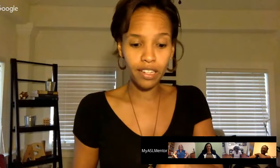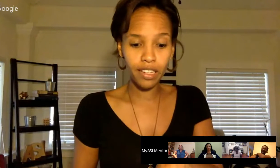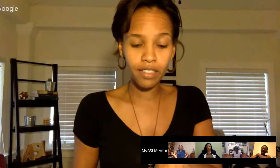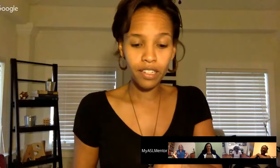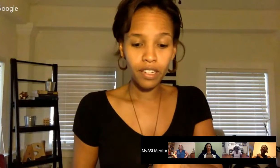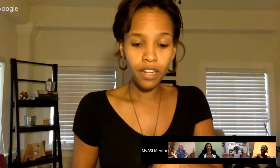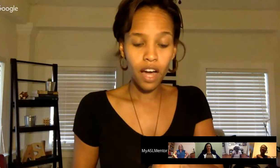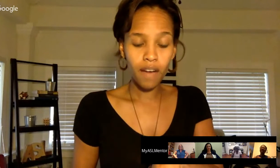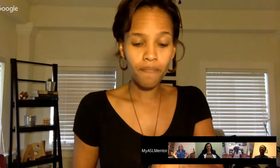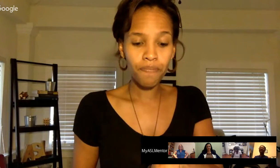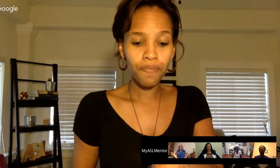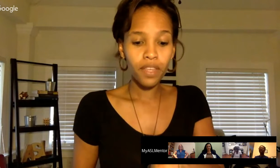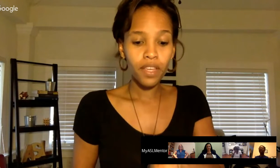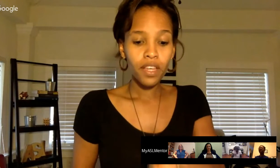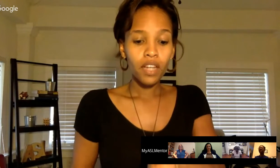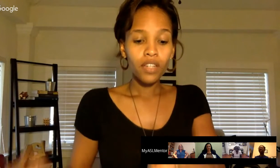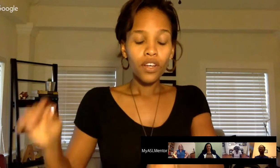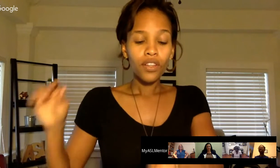great things.